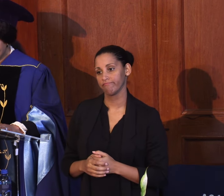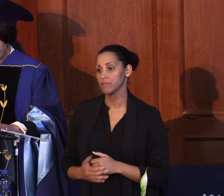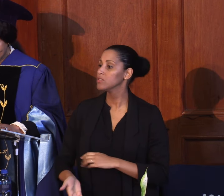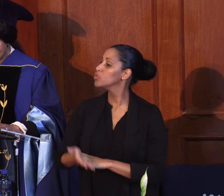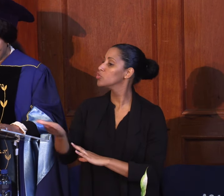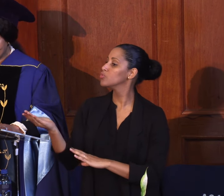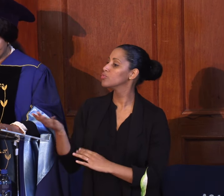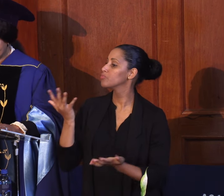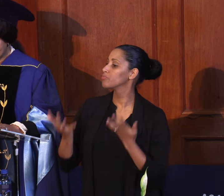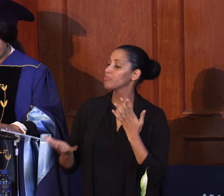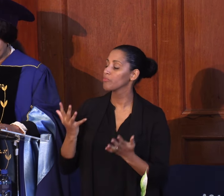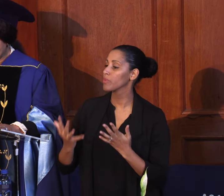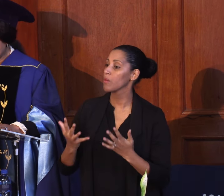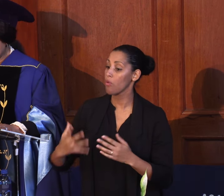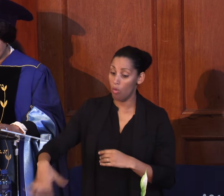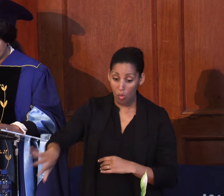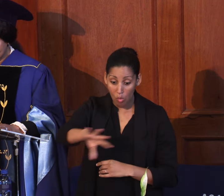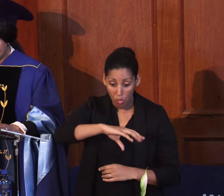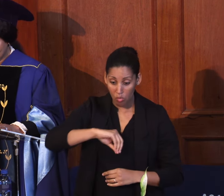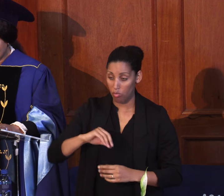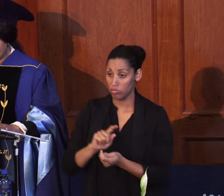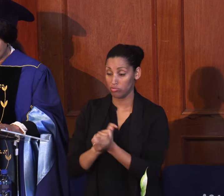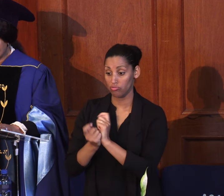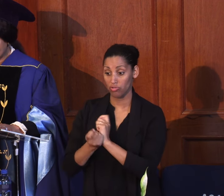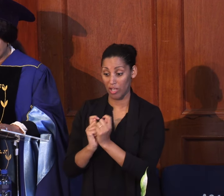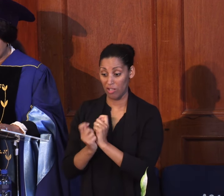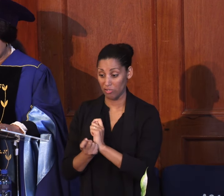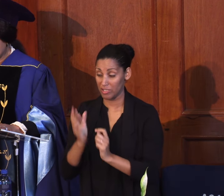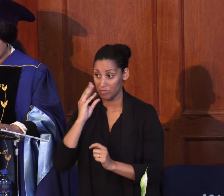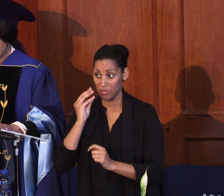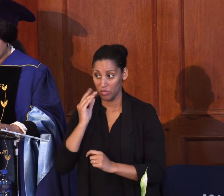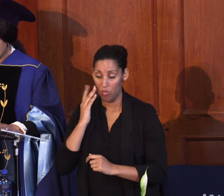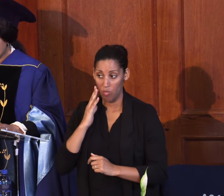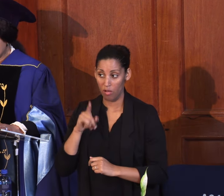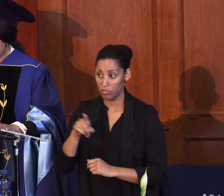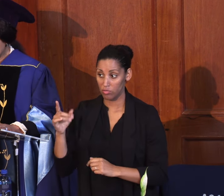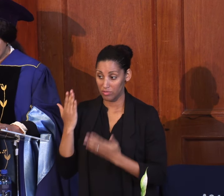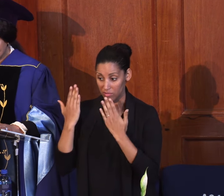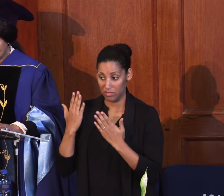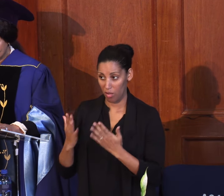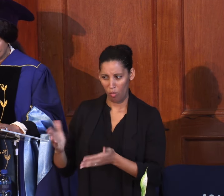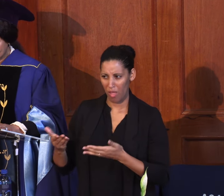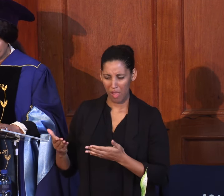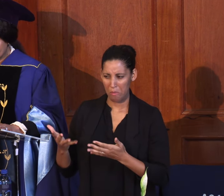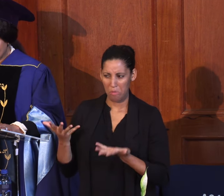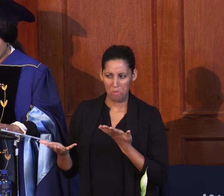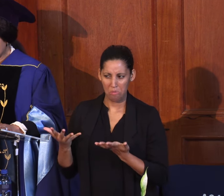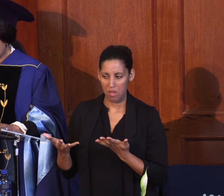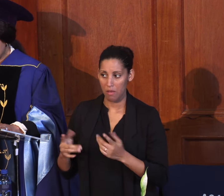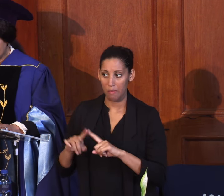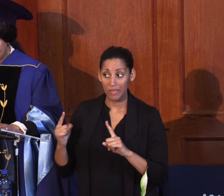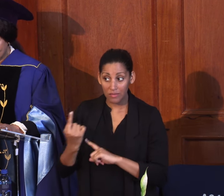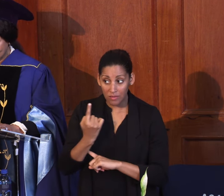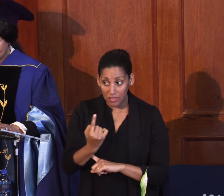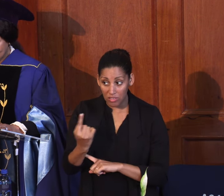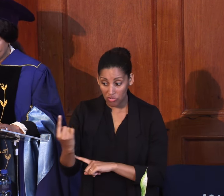not welcome all the changes that you have experienced whilst you were studying, but each one of you, or each one